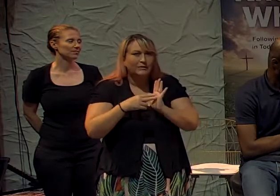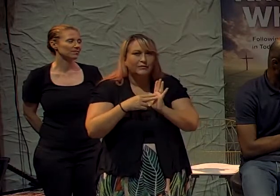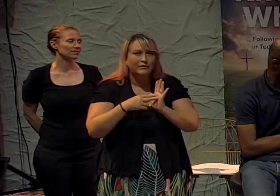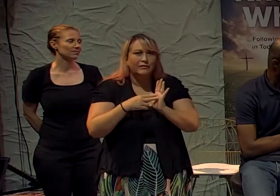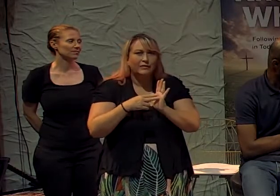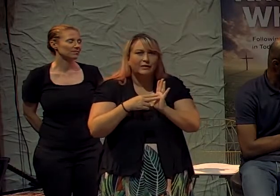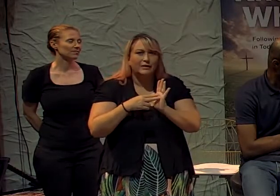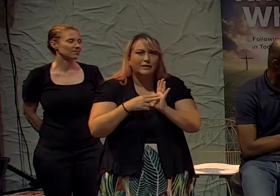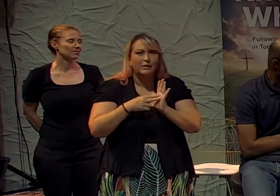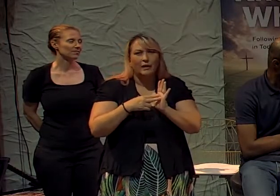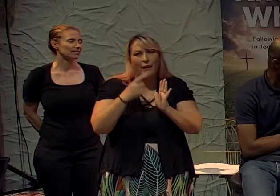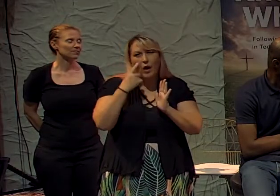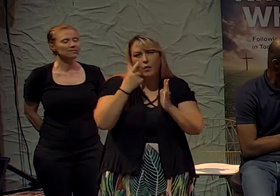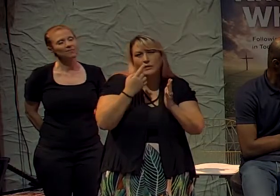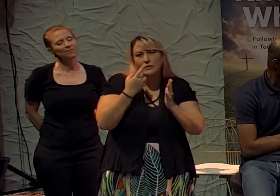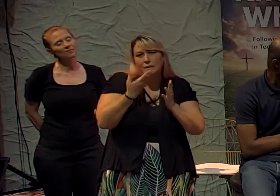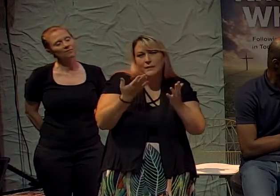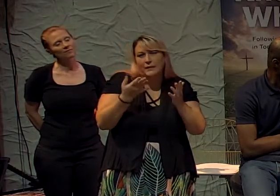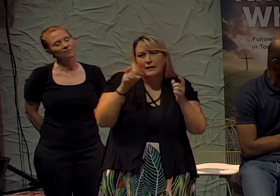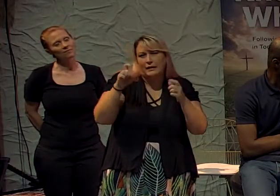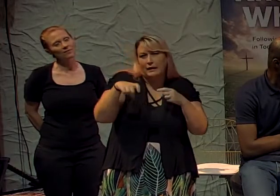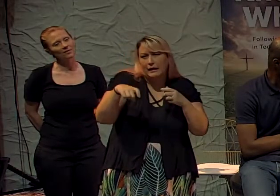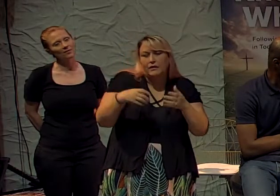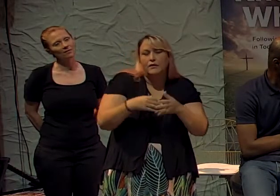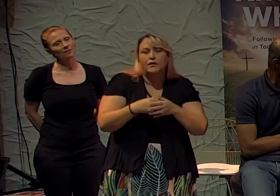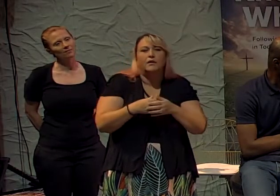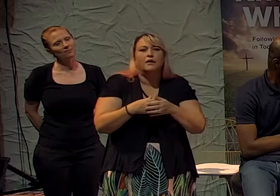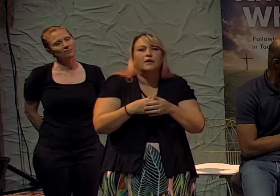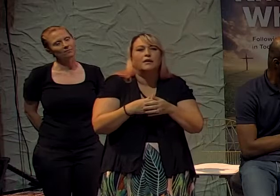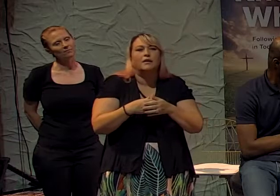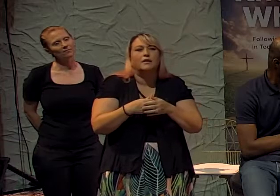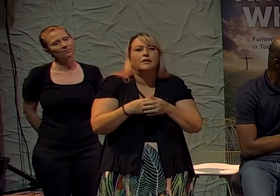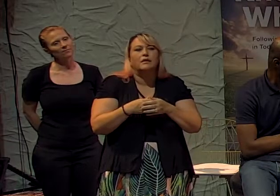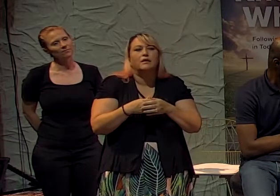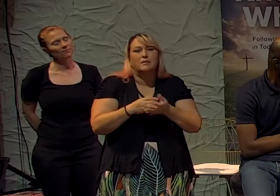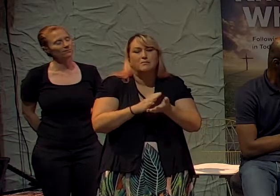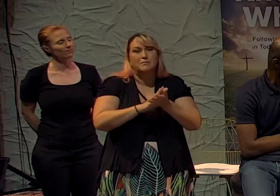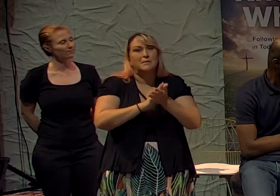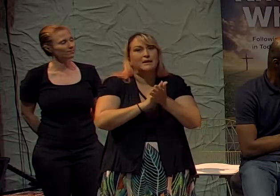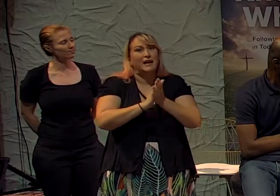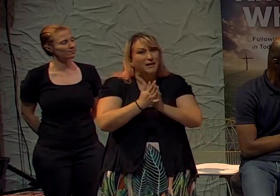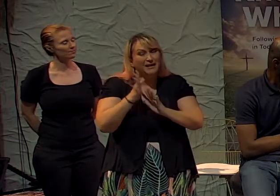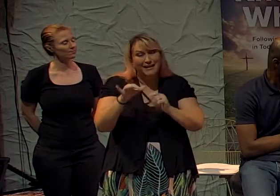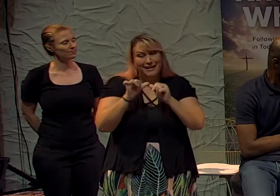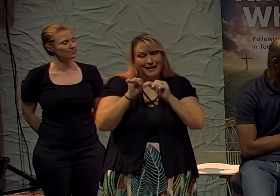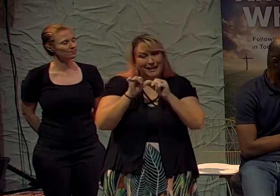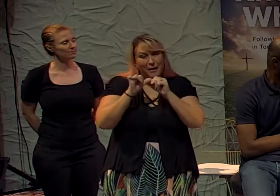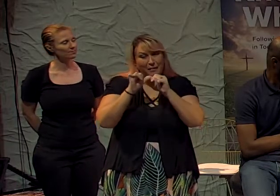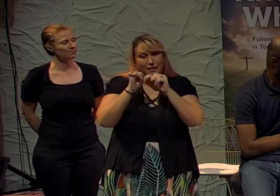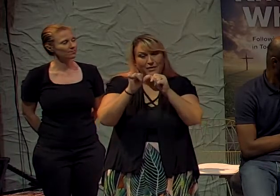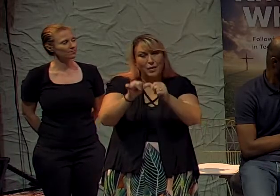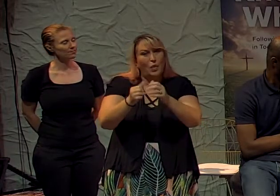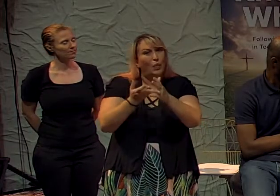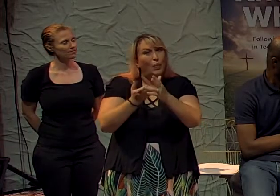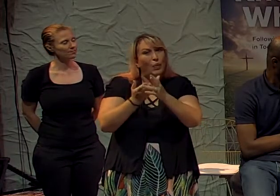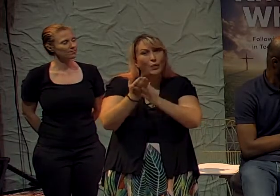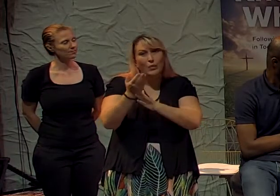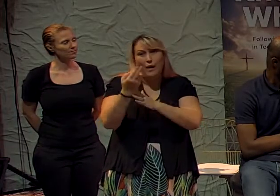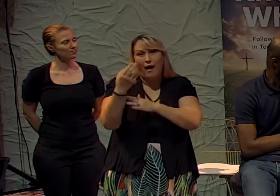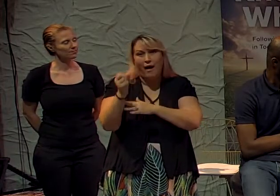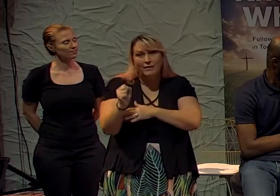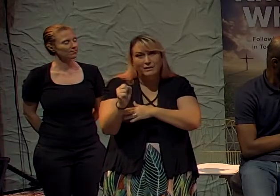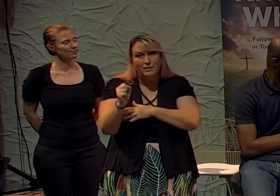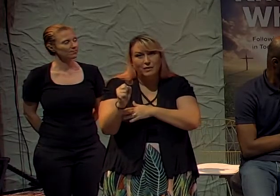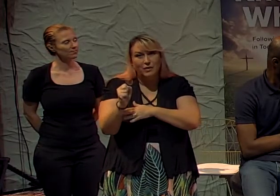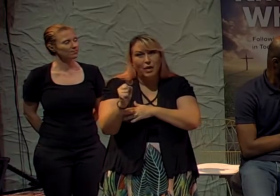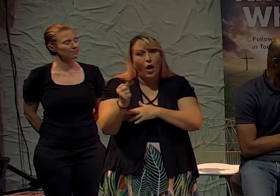we felt was a need, it became, as the kids grew, and he kept this up not only all the way through high school, all 3 of my